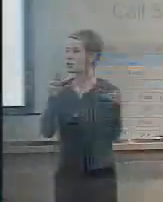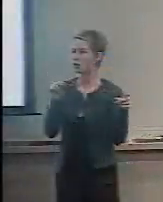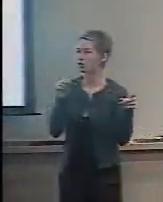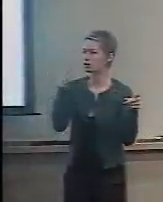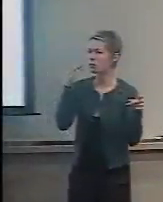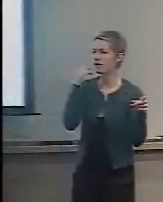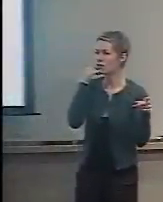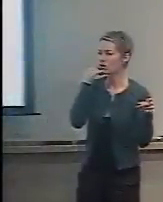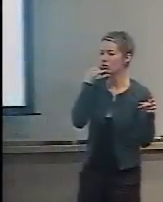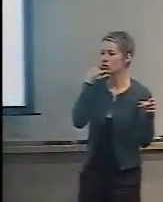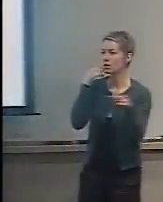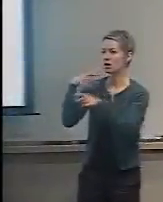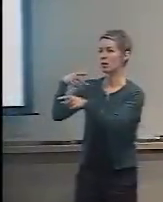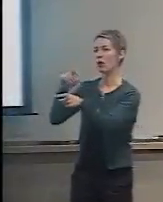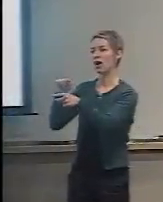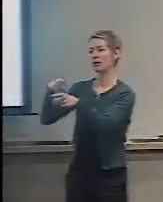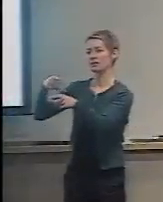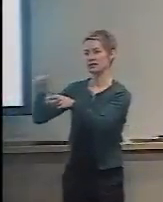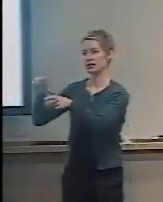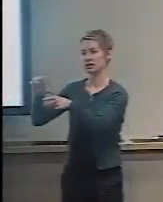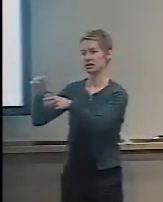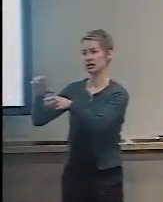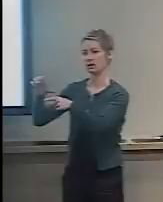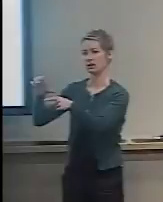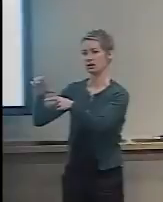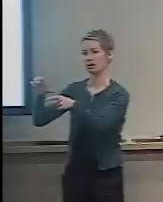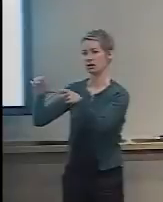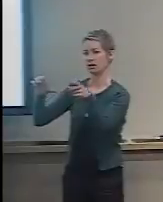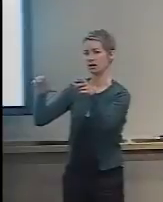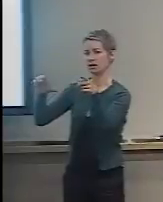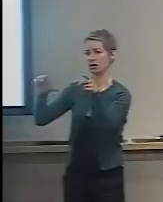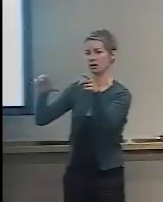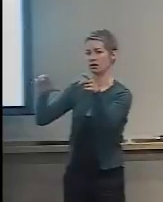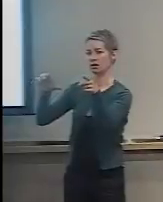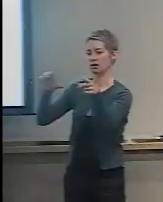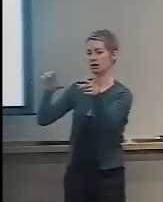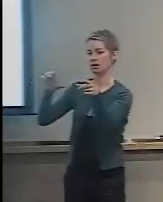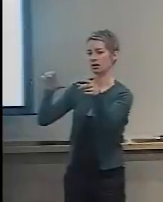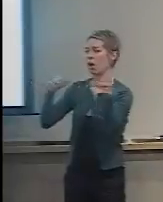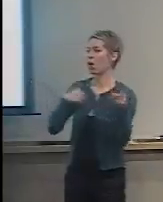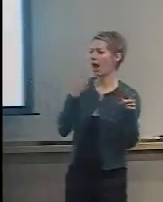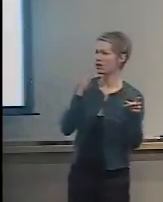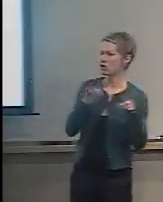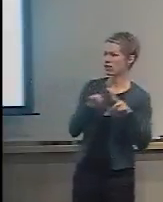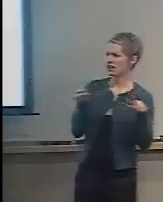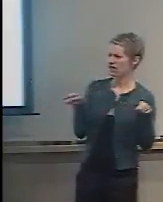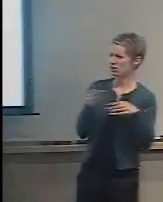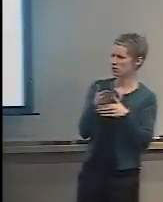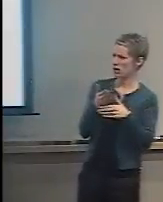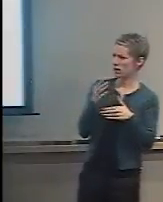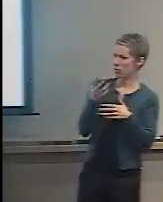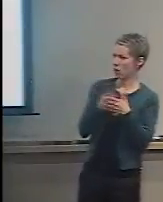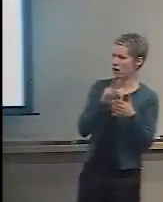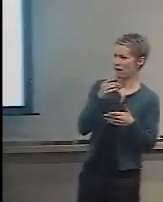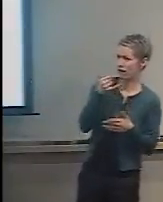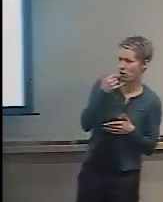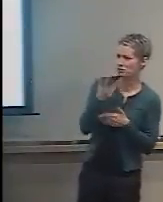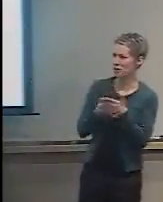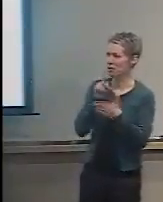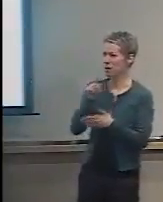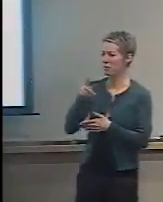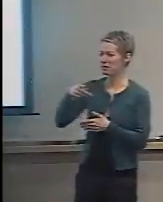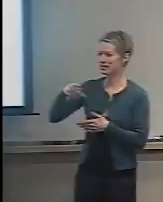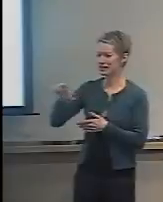smartphone. It's a pocket PC. No, that's a pocket PC that doubles as a phone. Oh, I don't know the difference. I mean, they're both phones and they're both PCs.